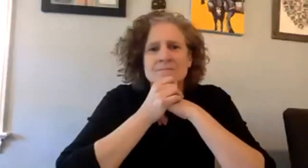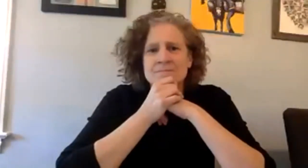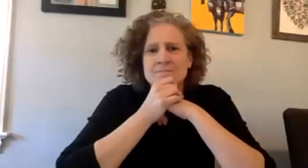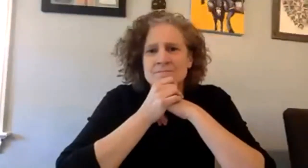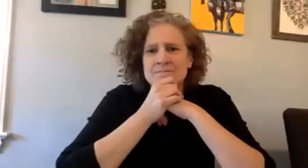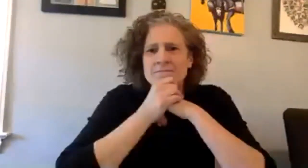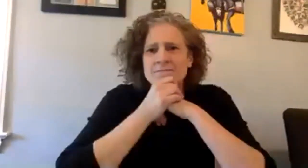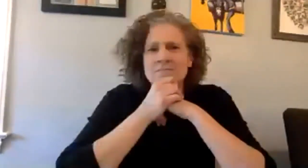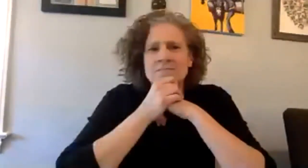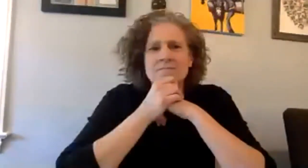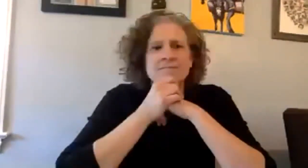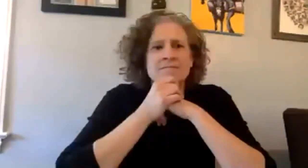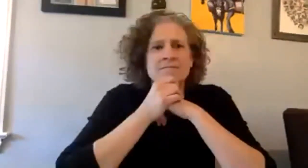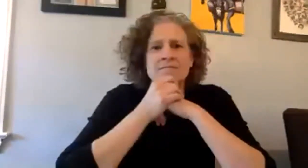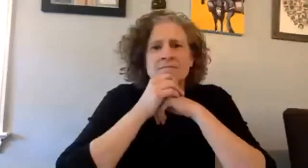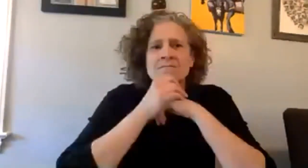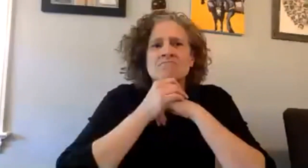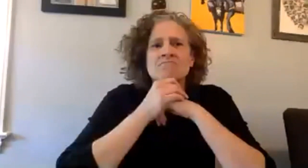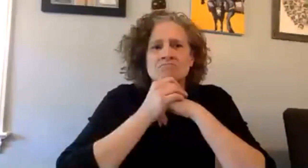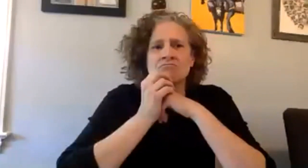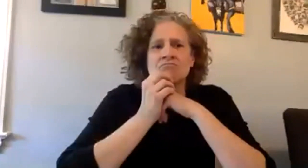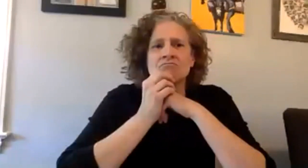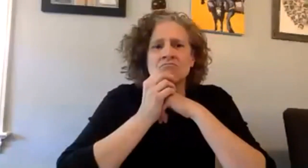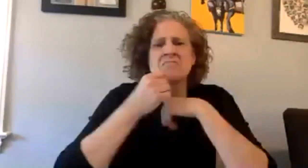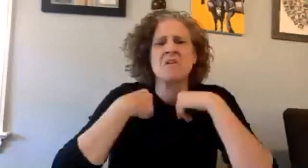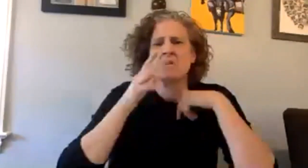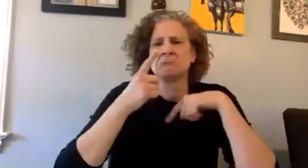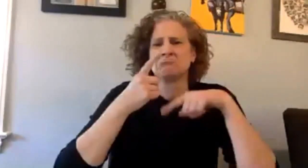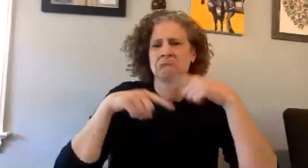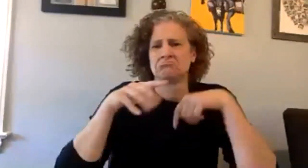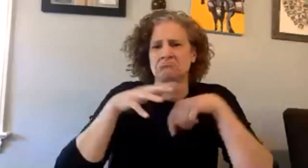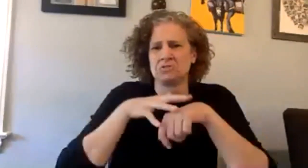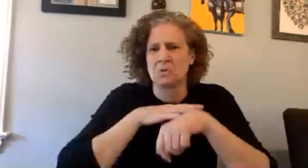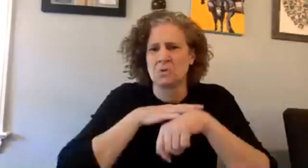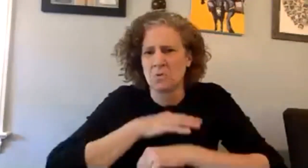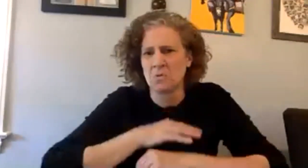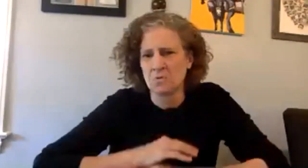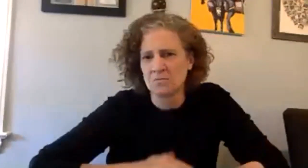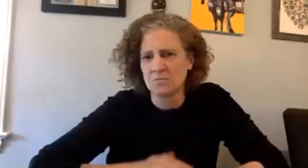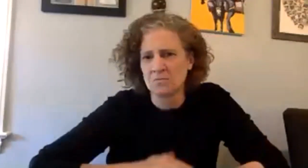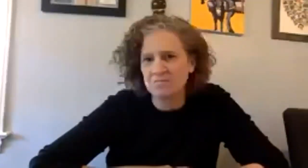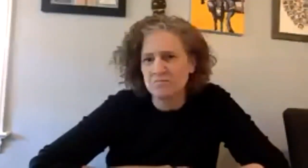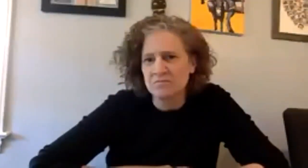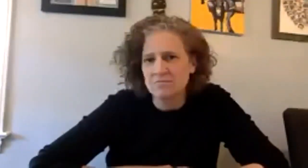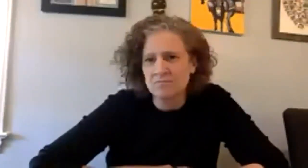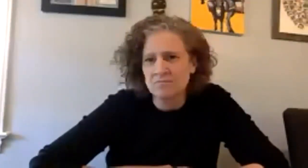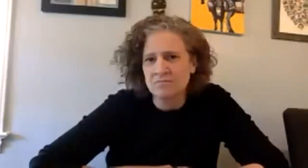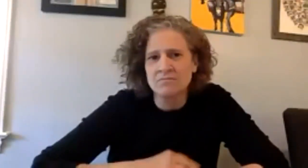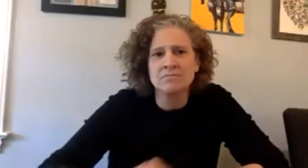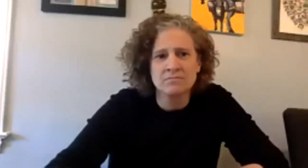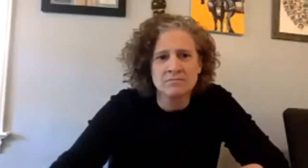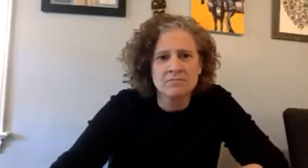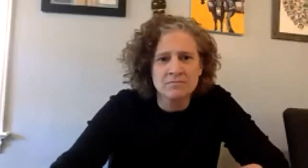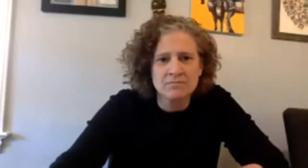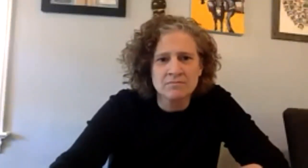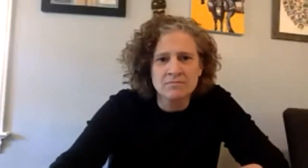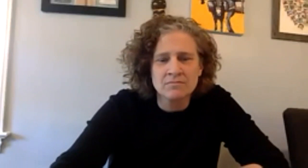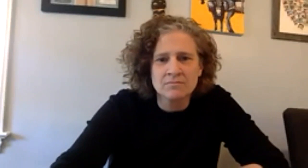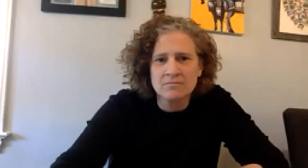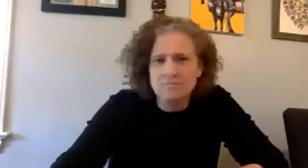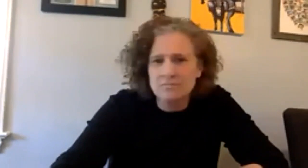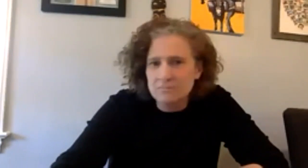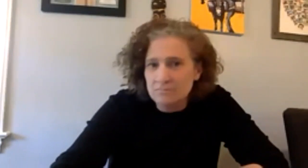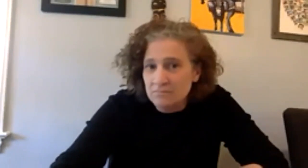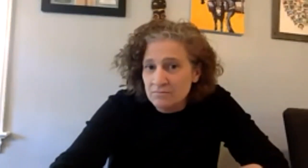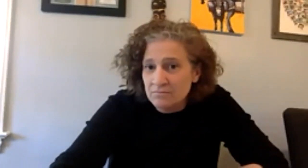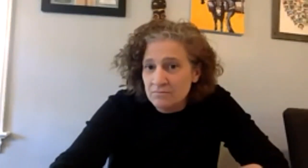I can try pulling it up to see if I can find it. But if you can figure out a way to pin her video, it'll make her the main one on your screen. You should still